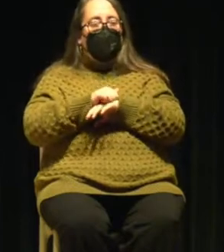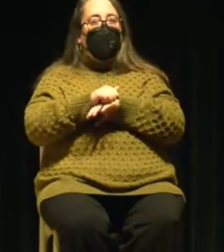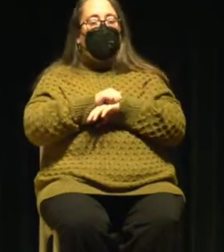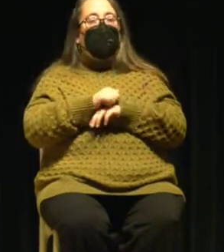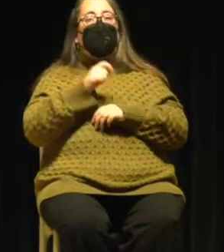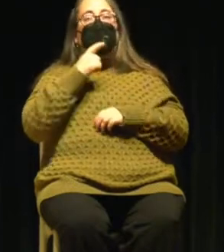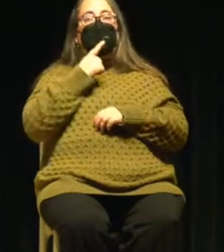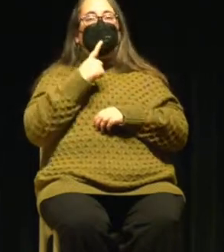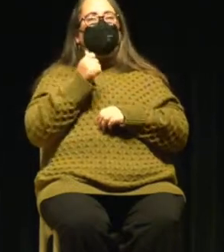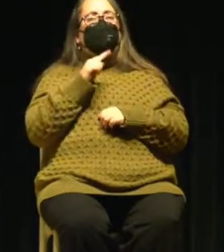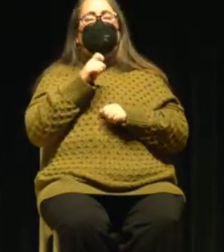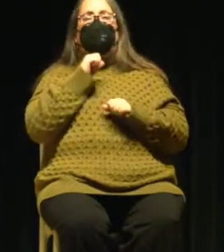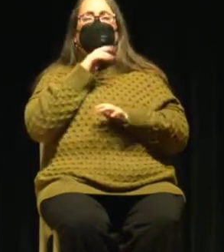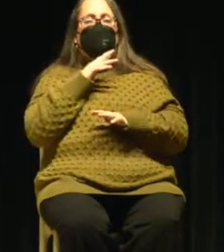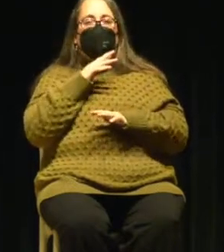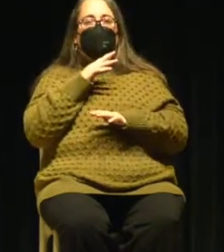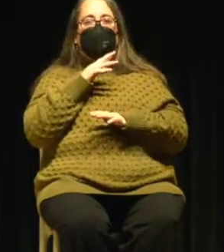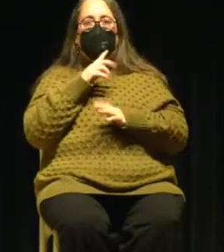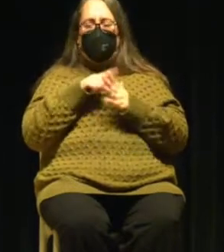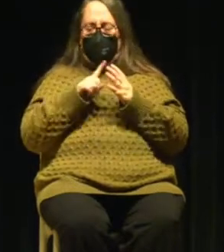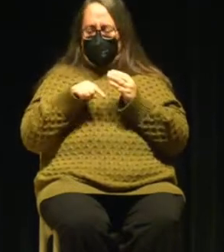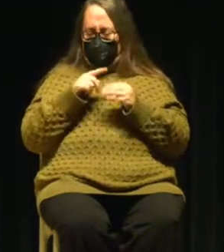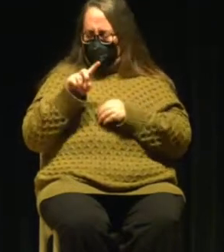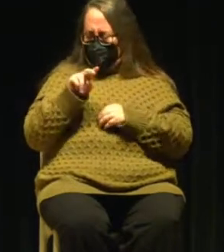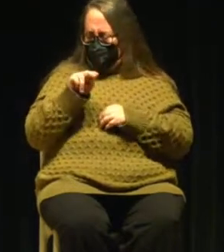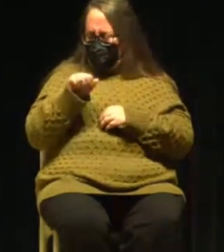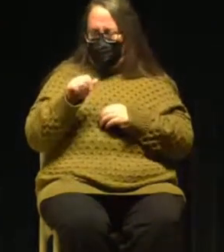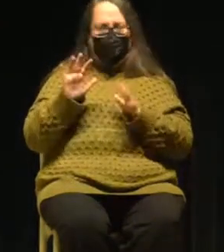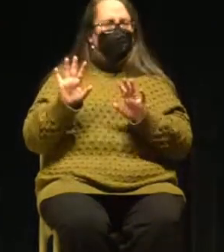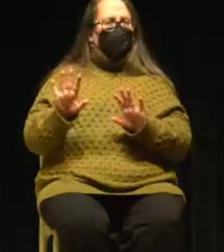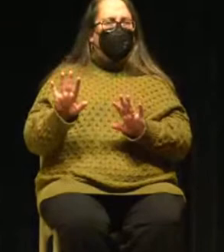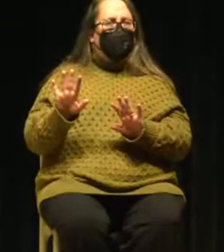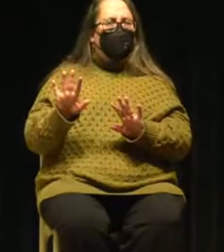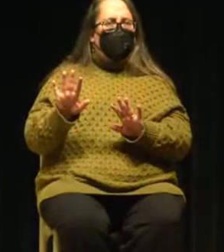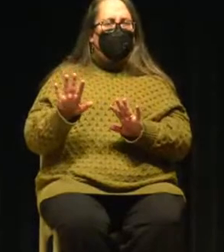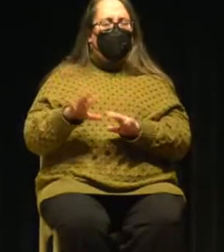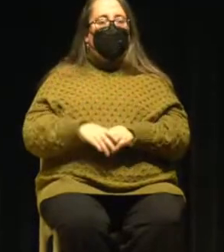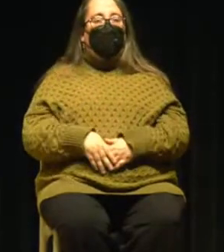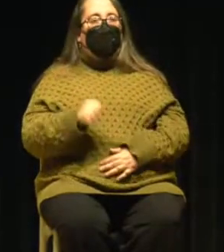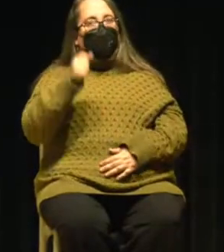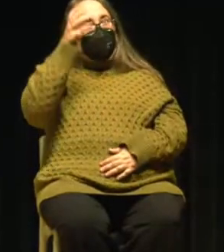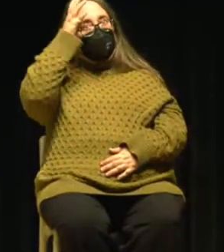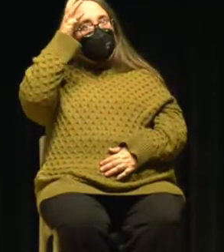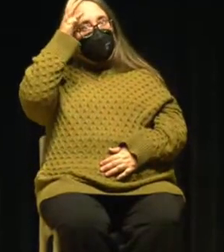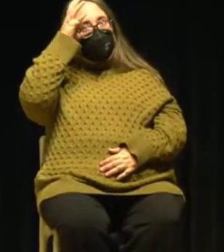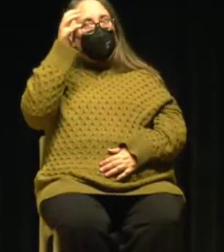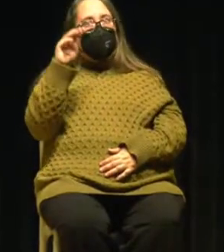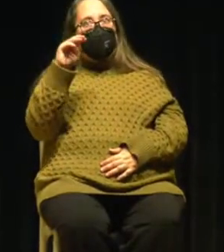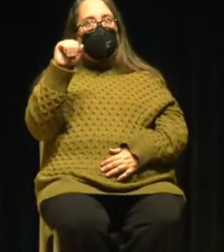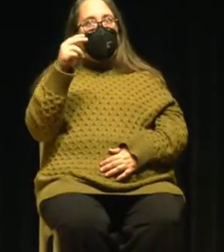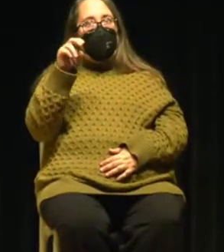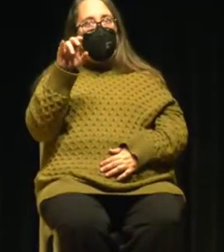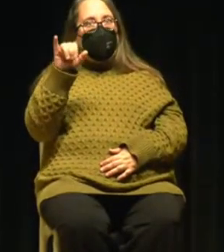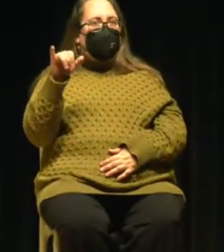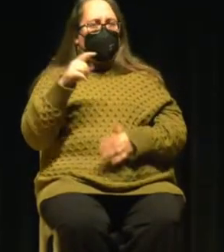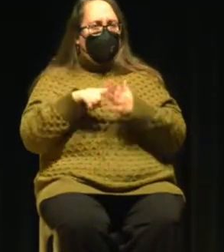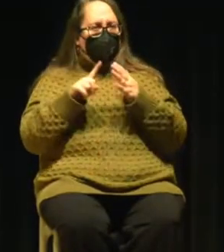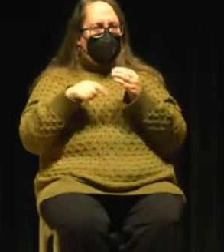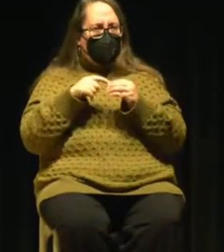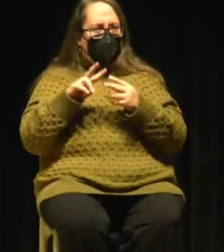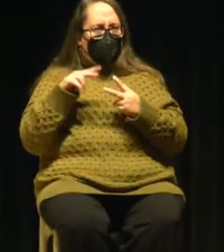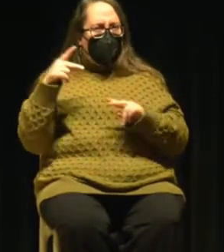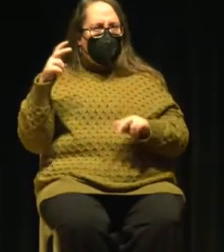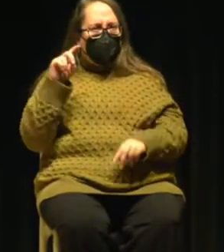she's like, it's just dirt. I'm like, what about DNA? Like, you know, my dad is like mahogany. Like, what about DNA?